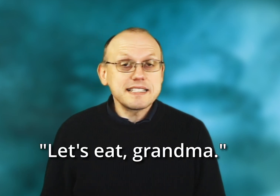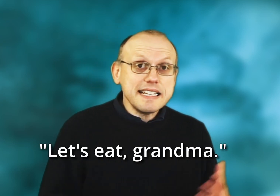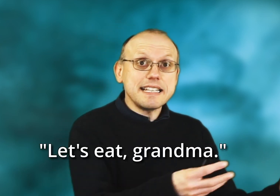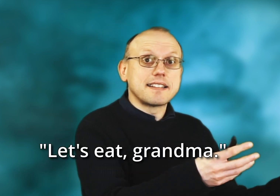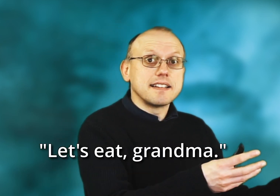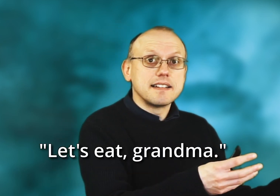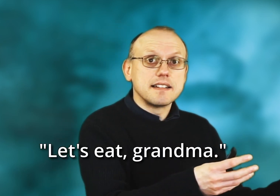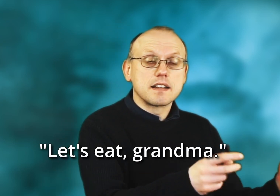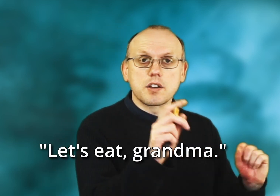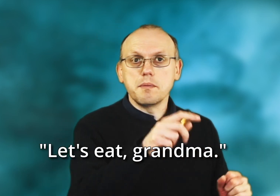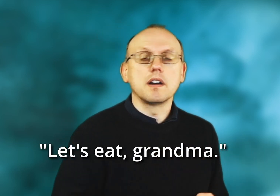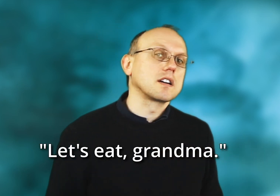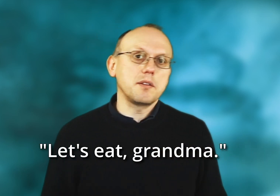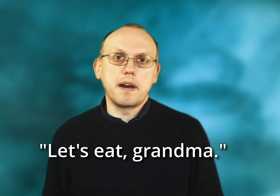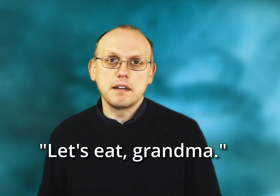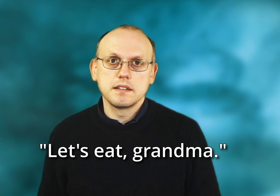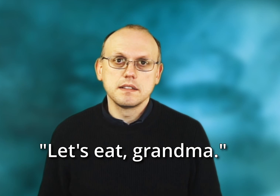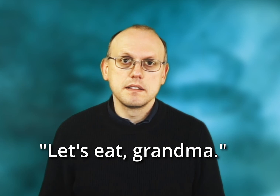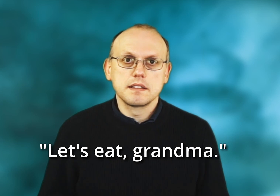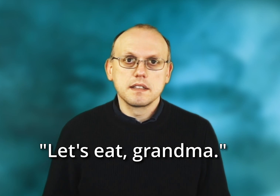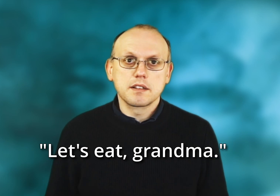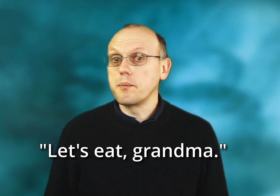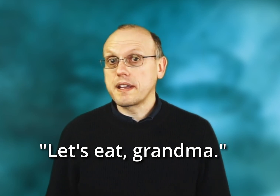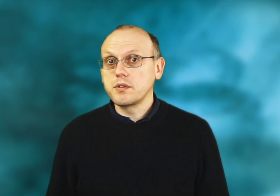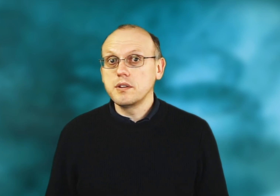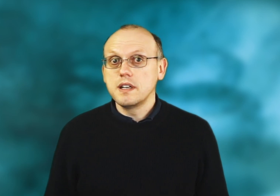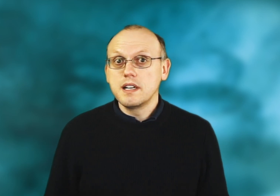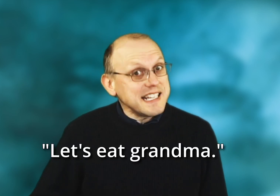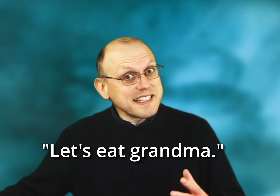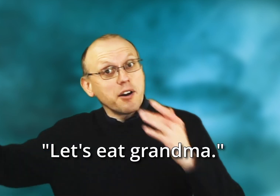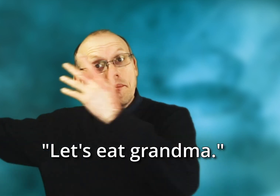eat, comma, grandma, compared to let's eat grandma.